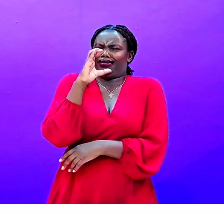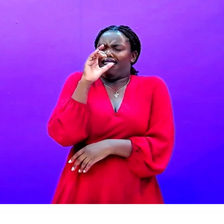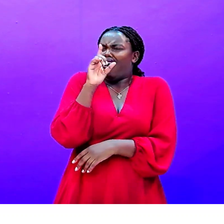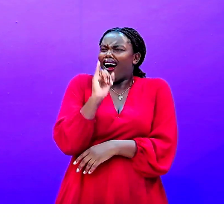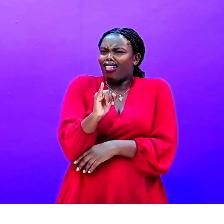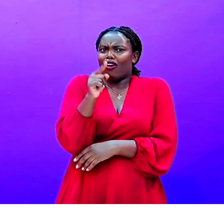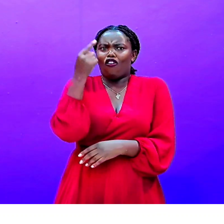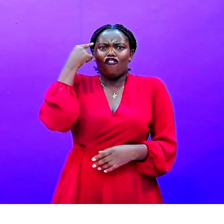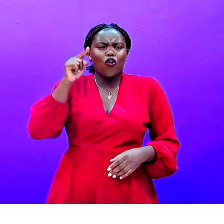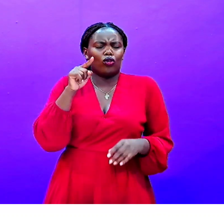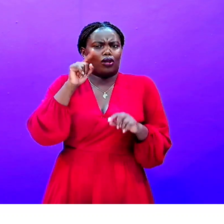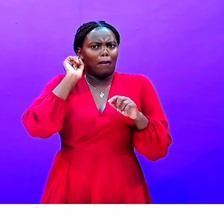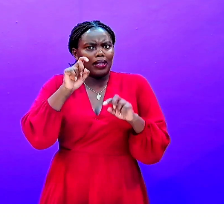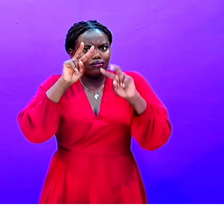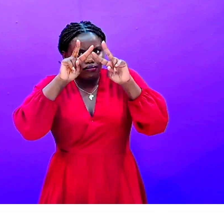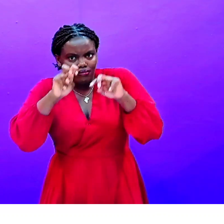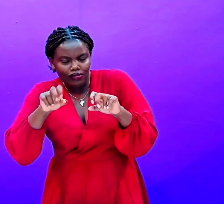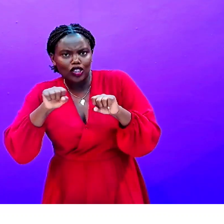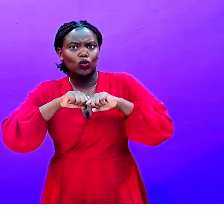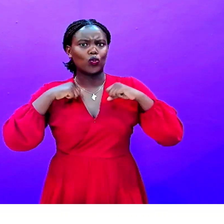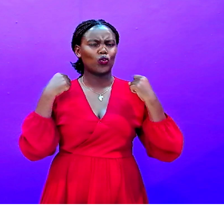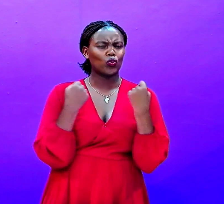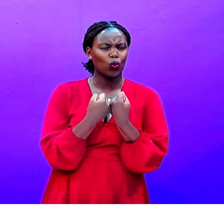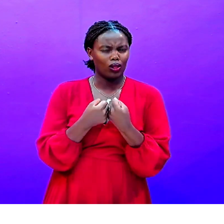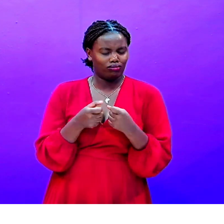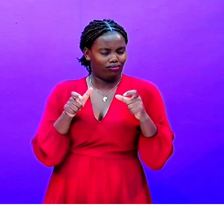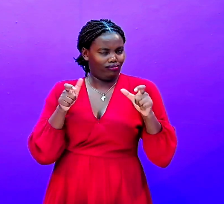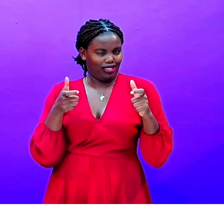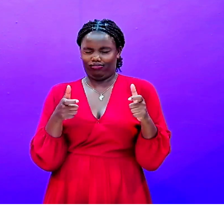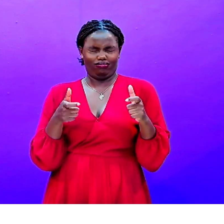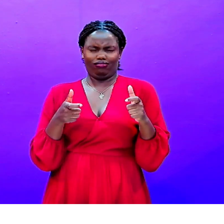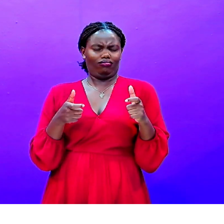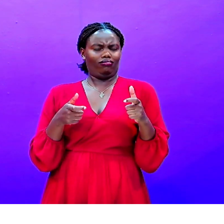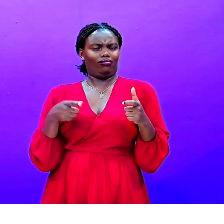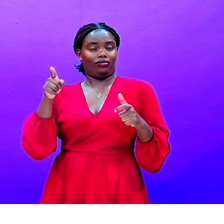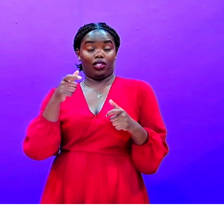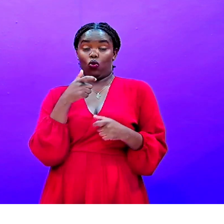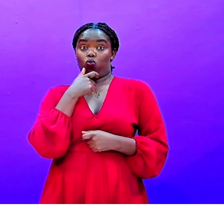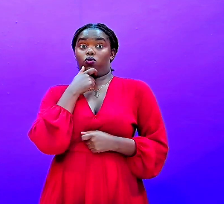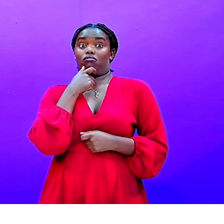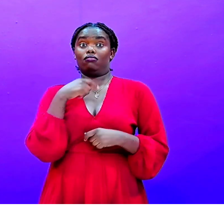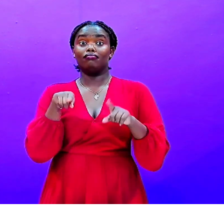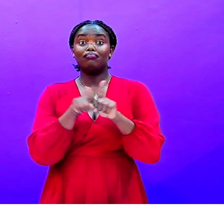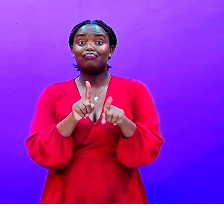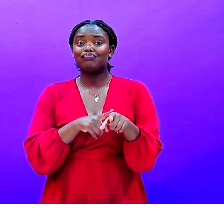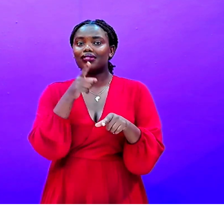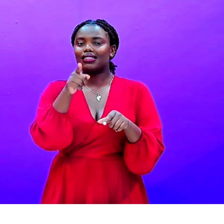shillings to the Directorate of Criminal Investigations for social media